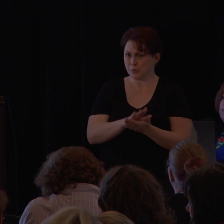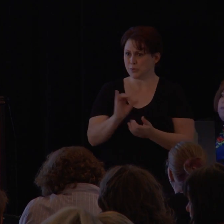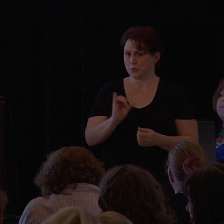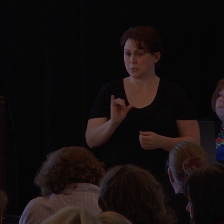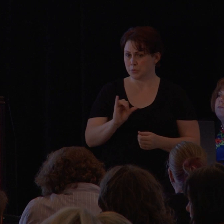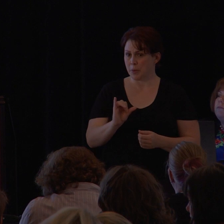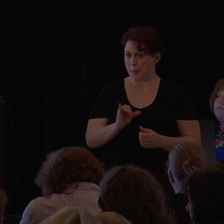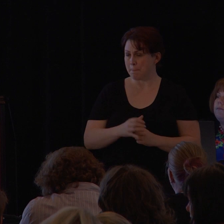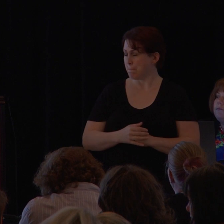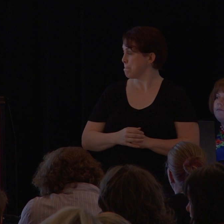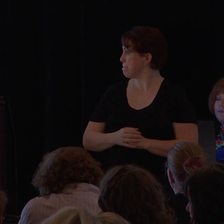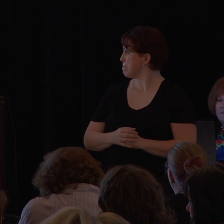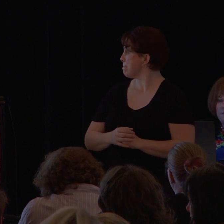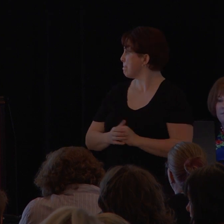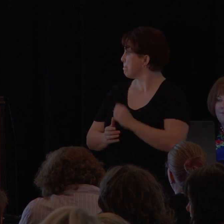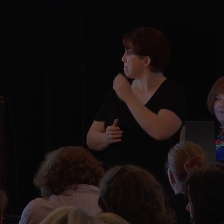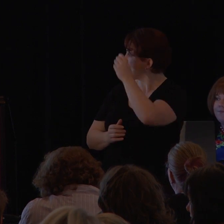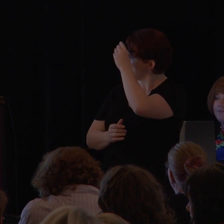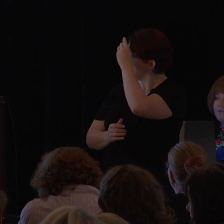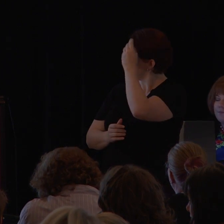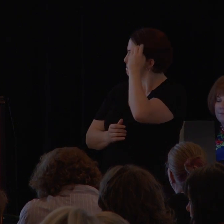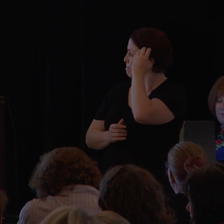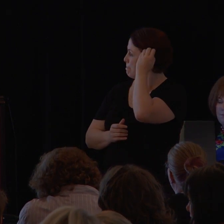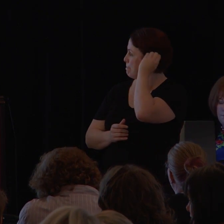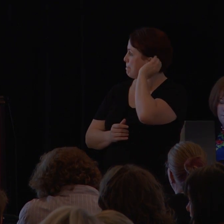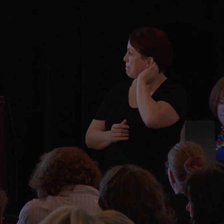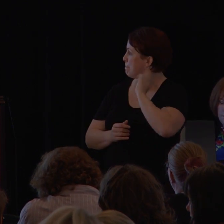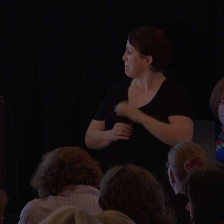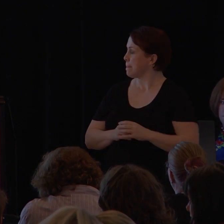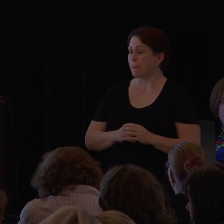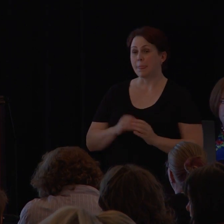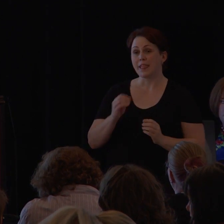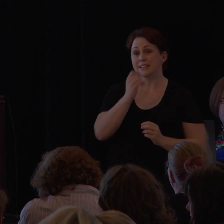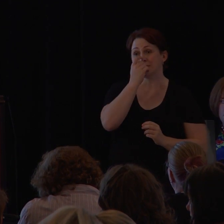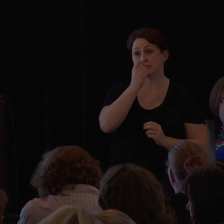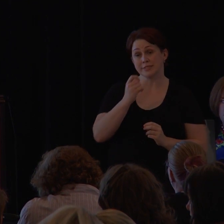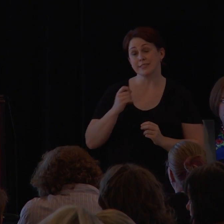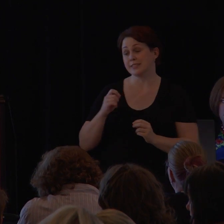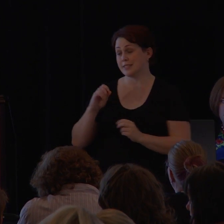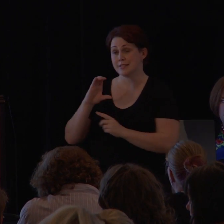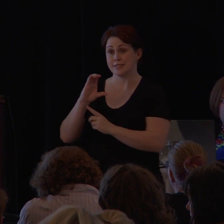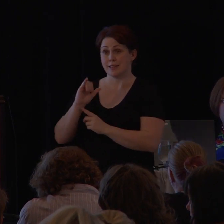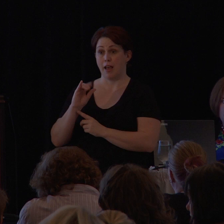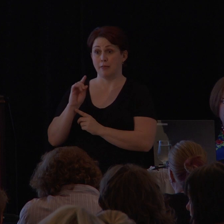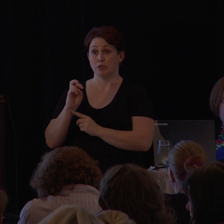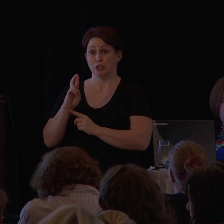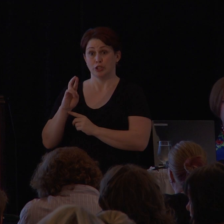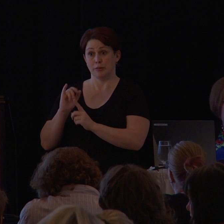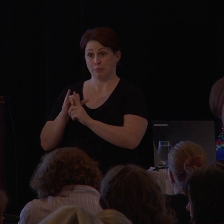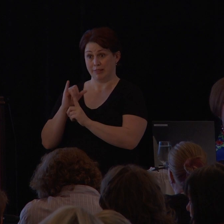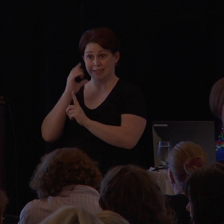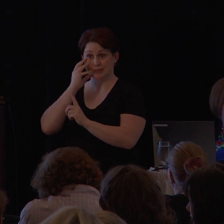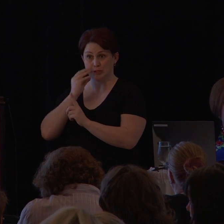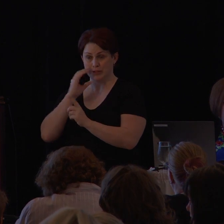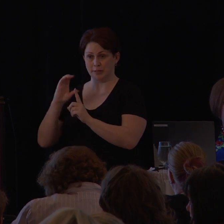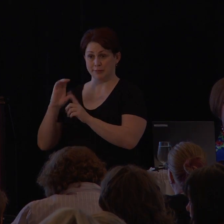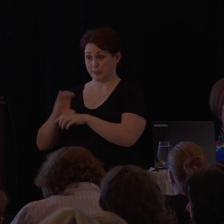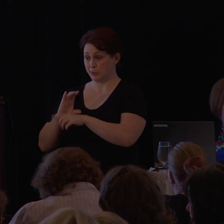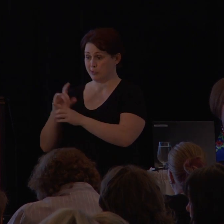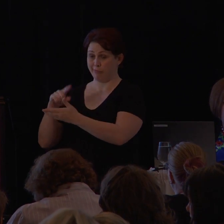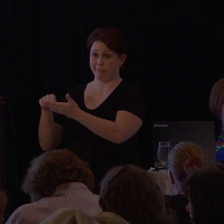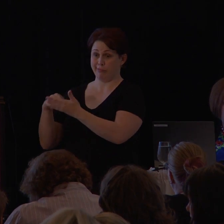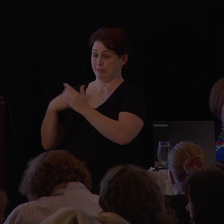studies as well suggests that cyber-bullied victims are also bullied. It's not either or, that mostly it's both at the same